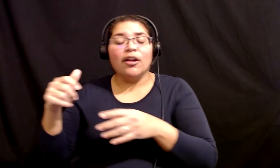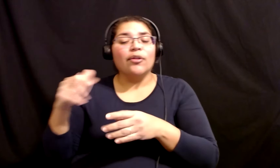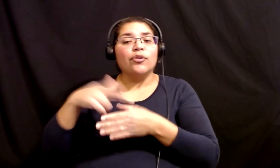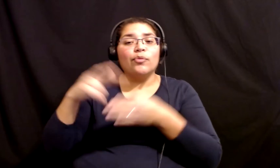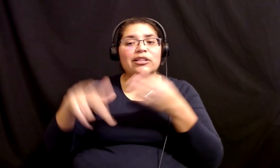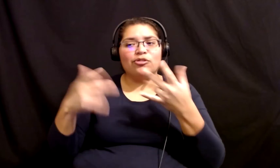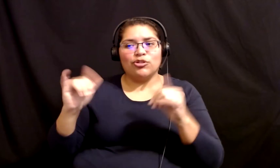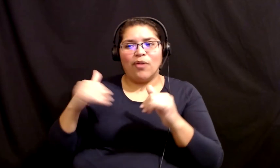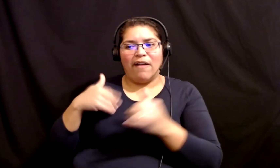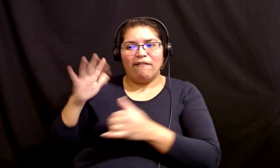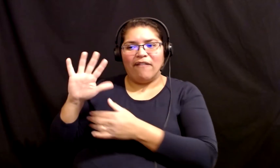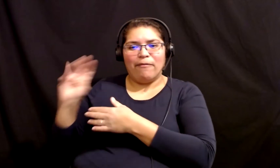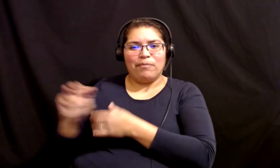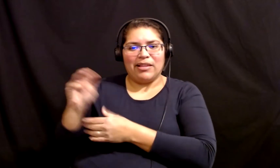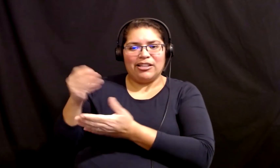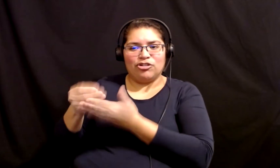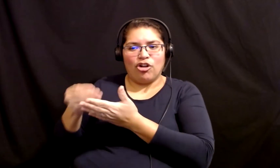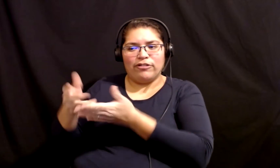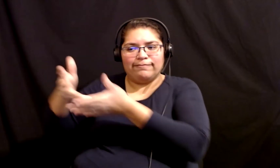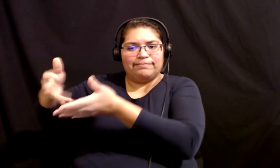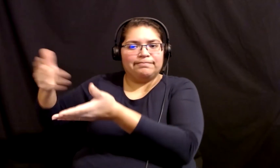$5 million to spend.